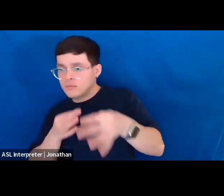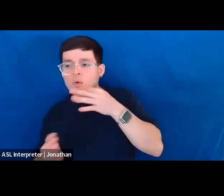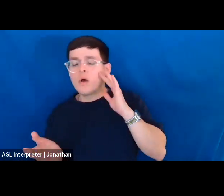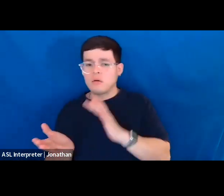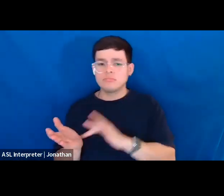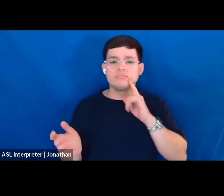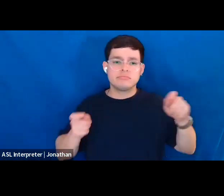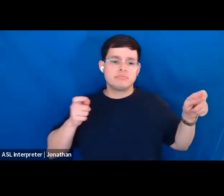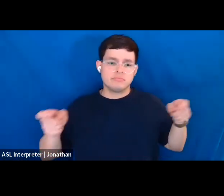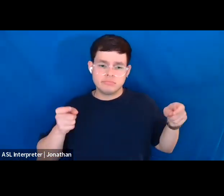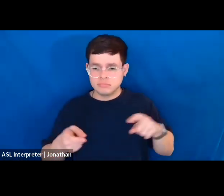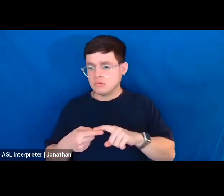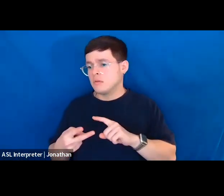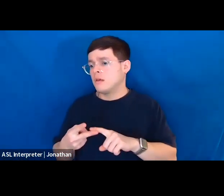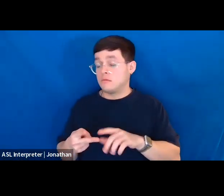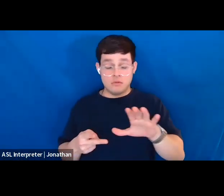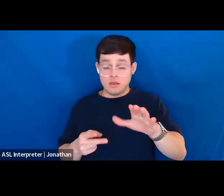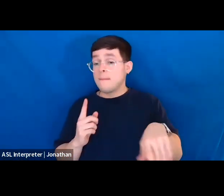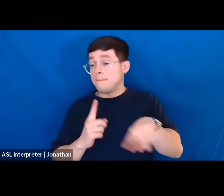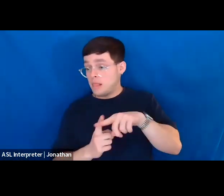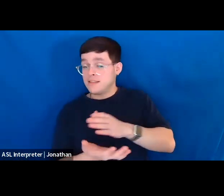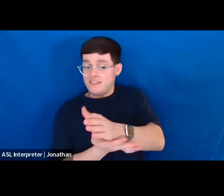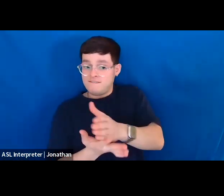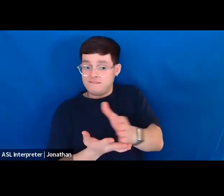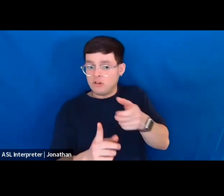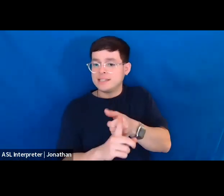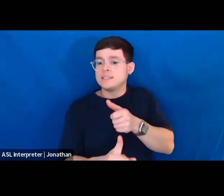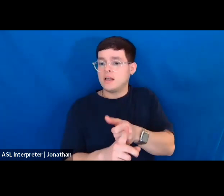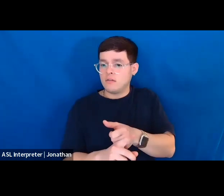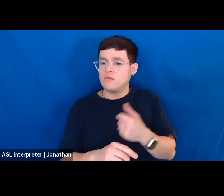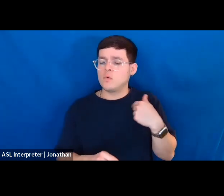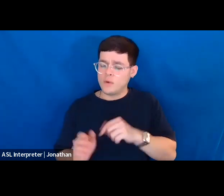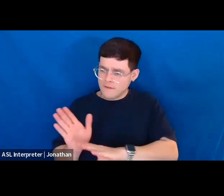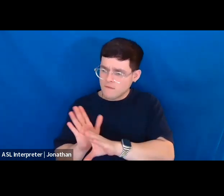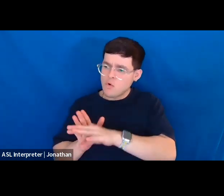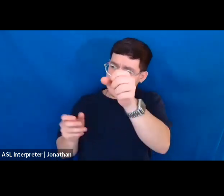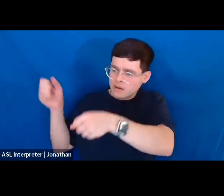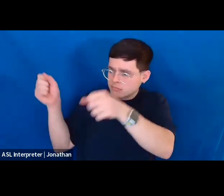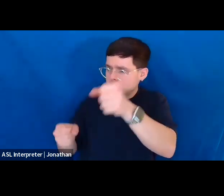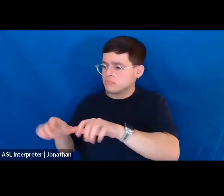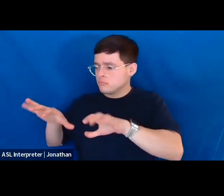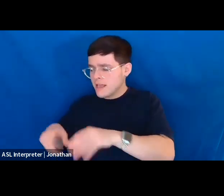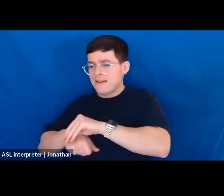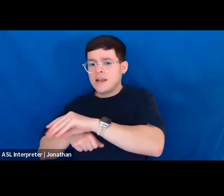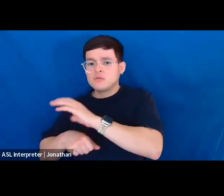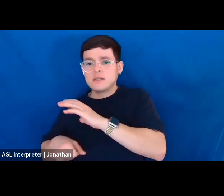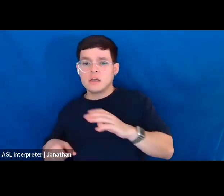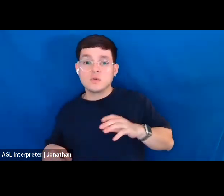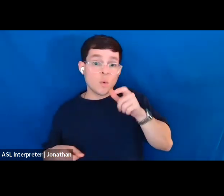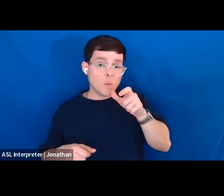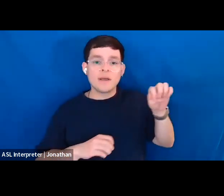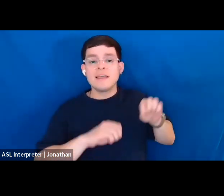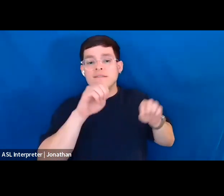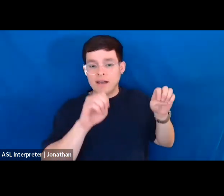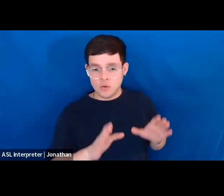advisors and the field itself. And we are forming an advisory council composed of our evaluators